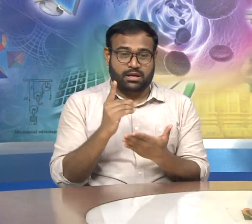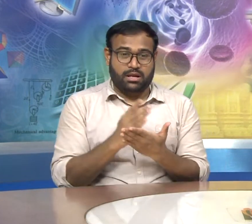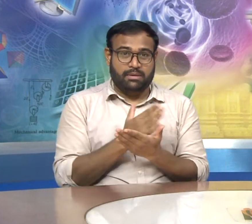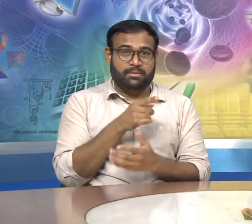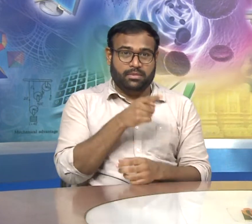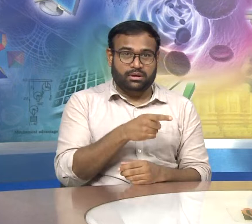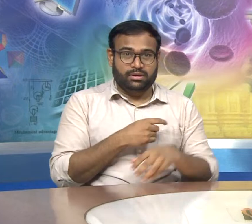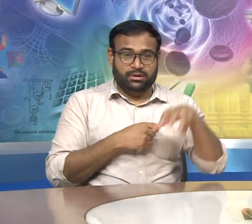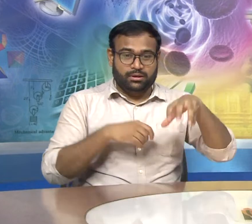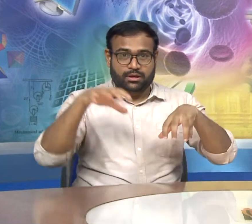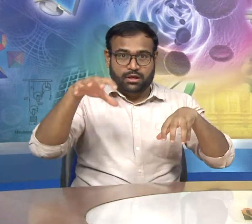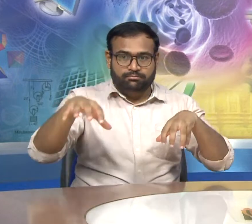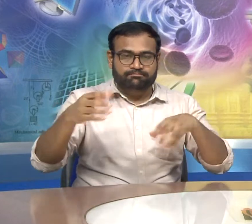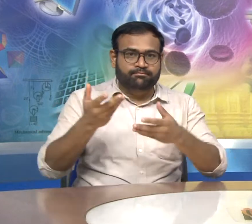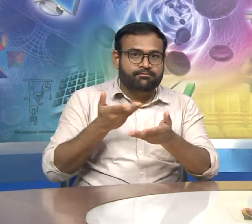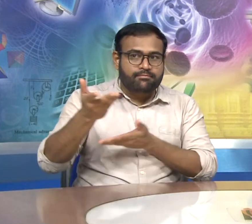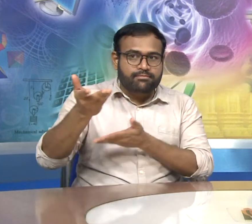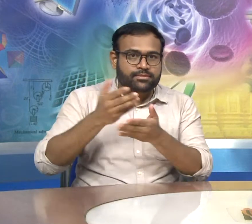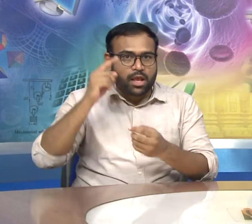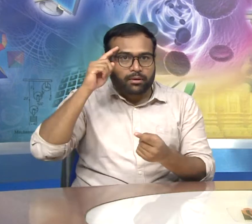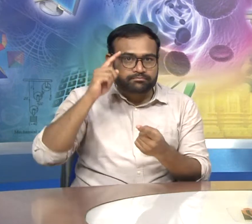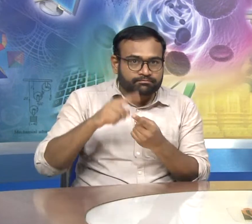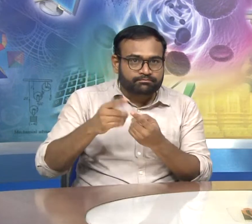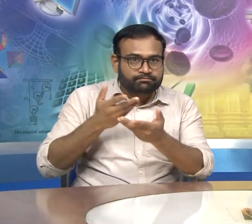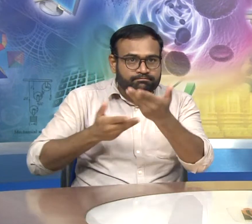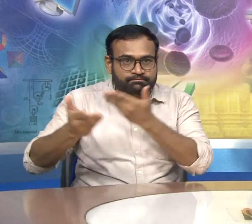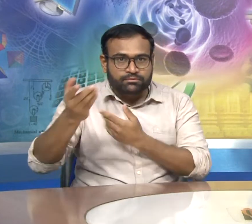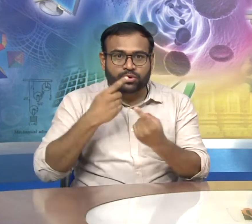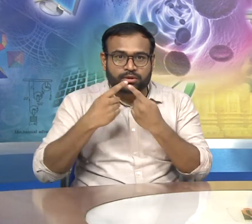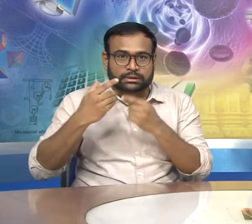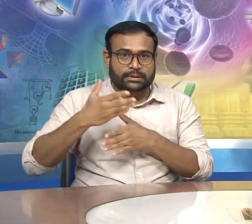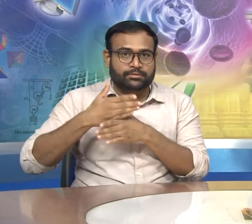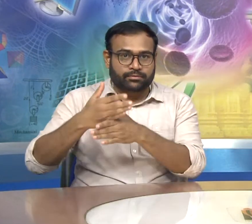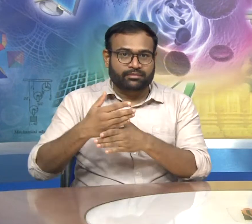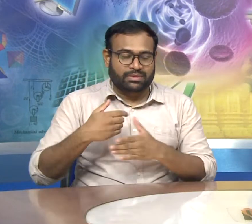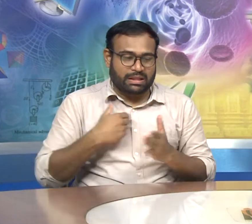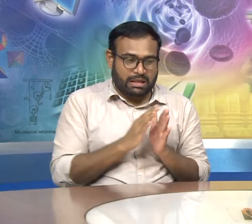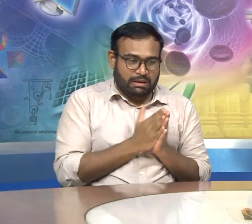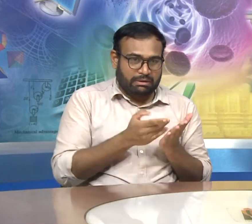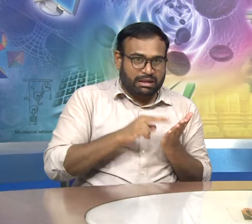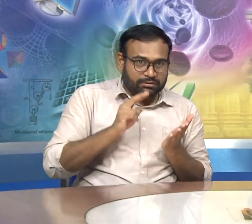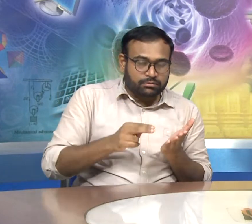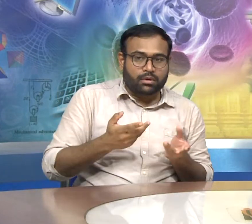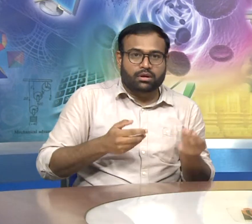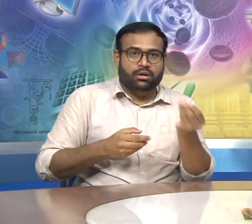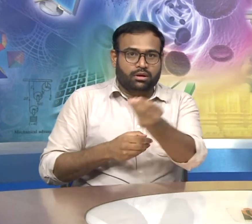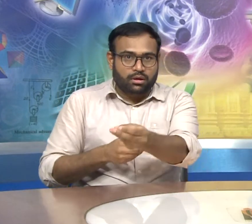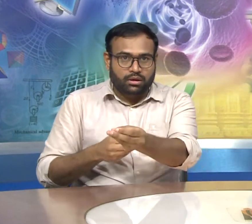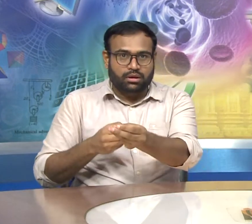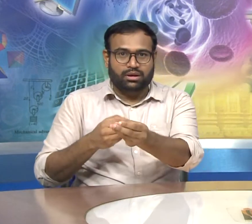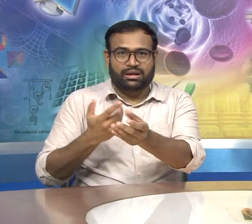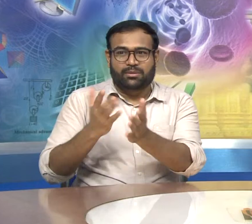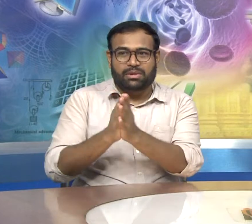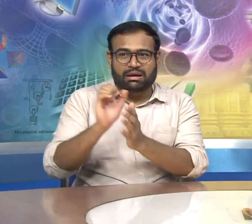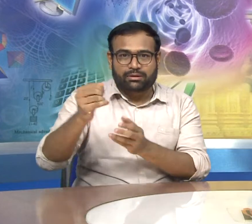libraries usually have an engagement with others libraries to share their resources on